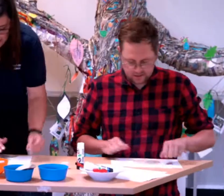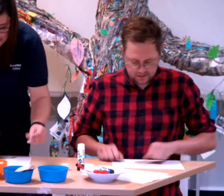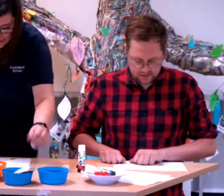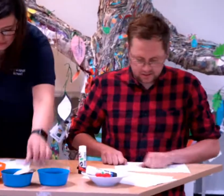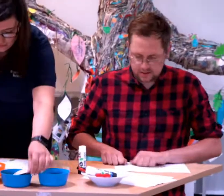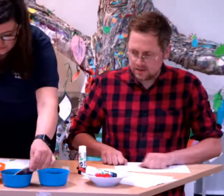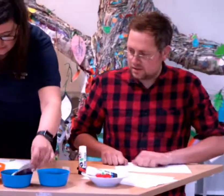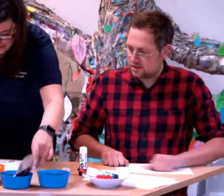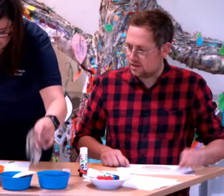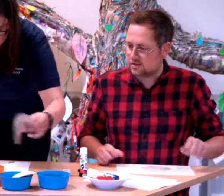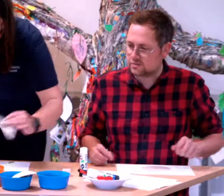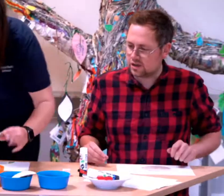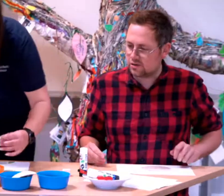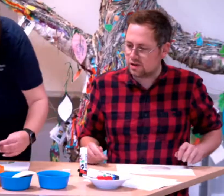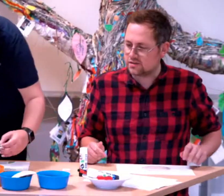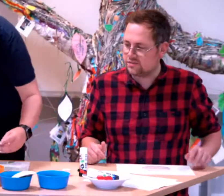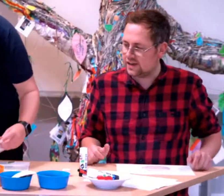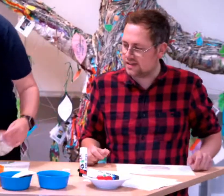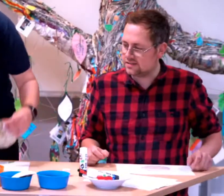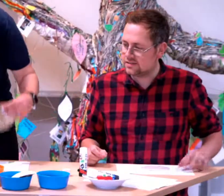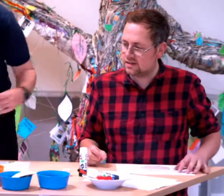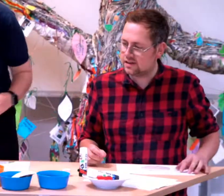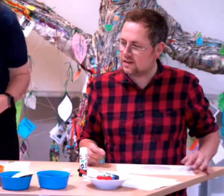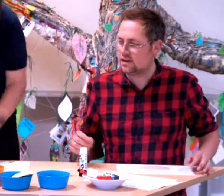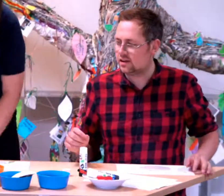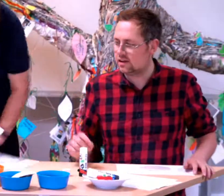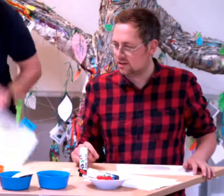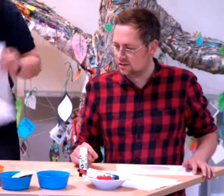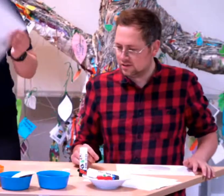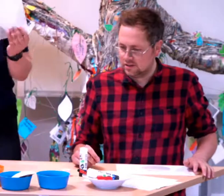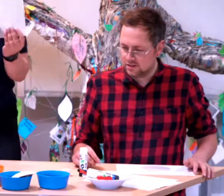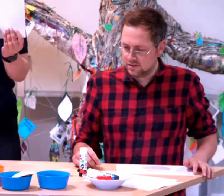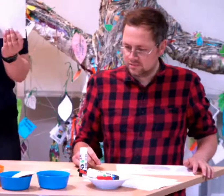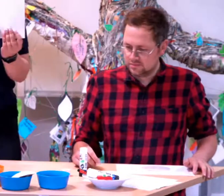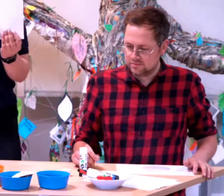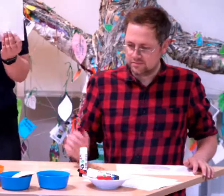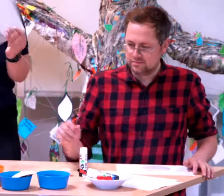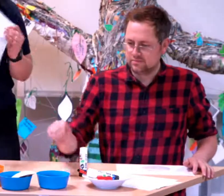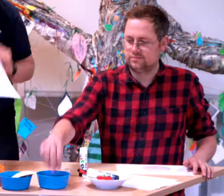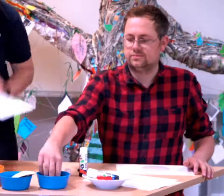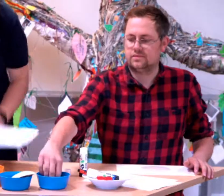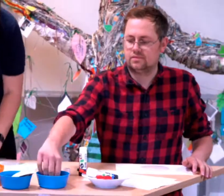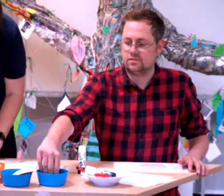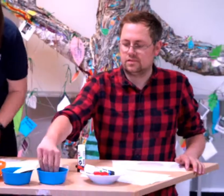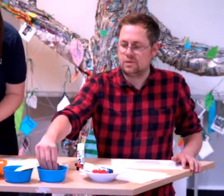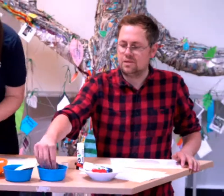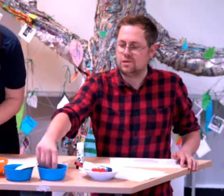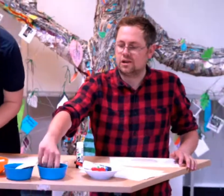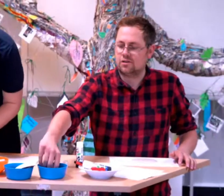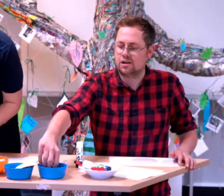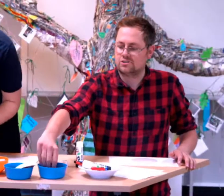at home as well. There's my koala's face. Right, I've put my koala's shoulders on. Maybe my koala should